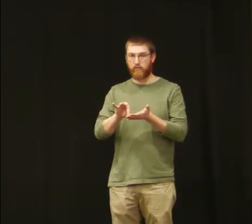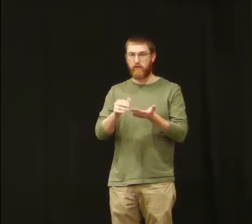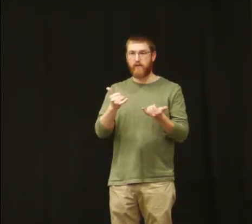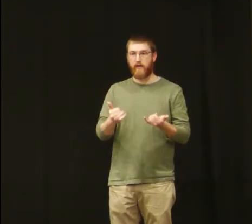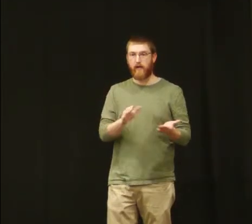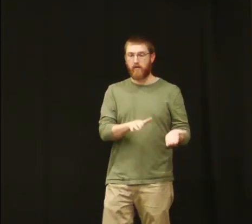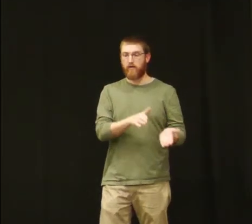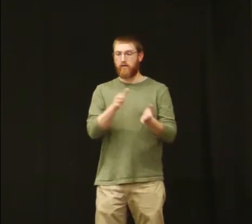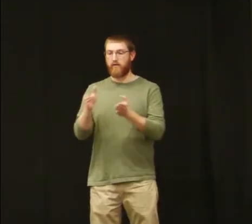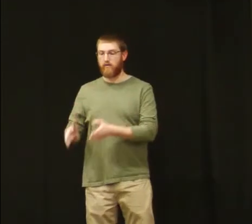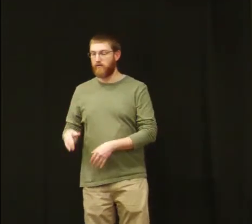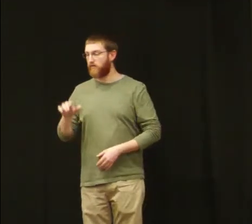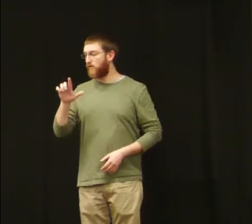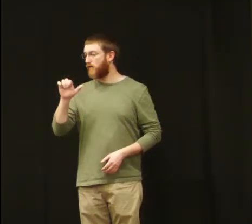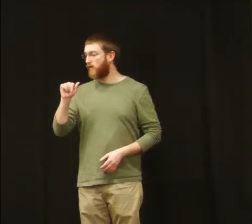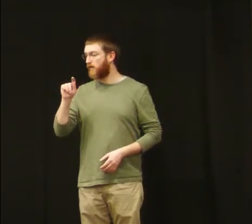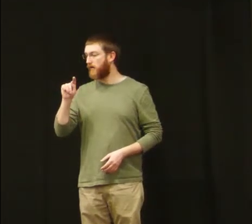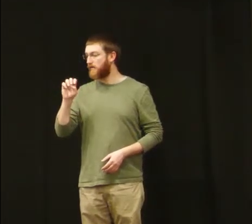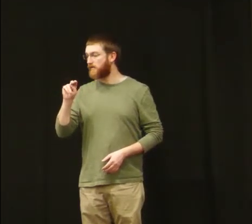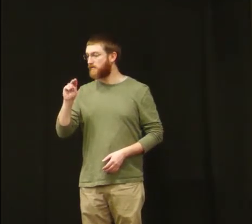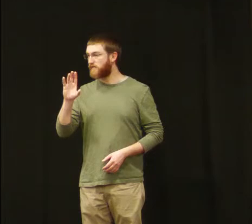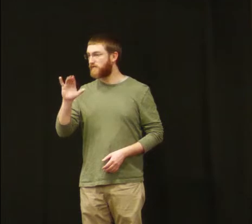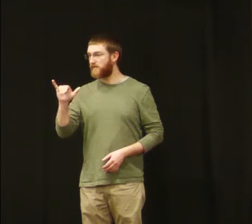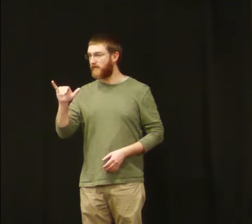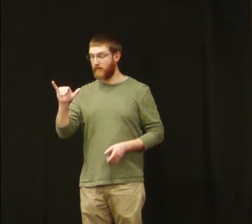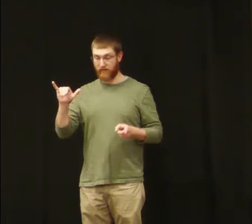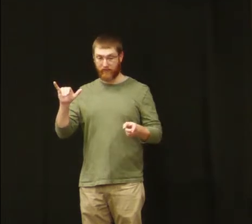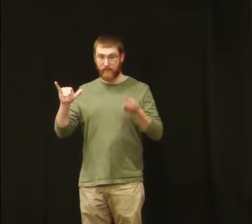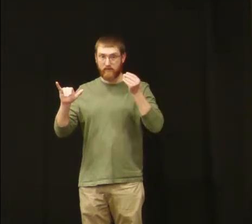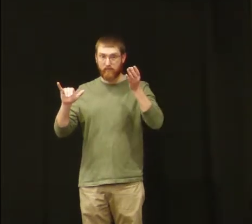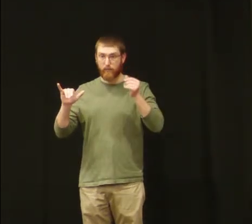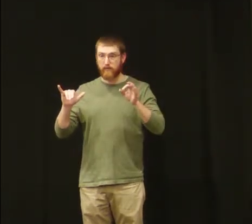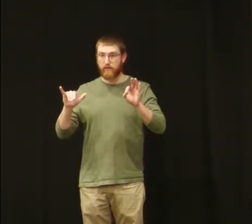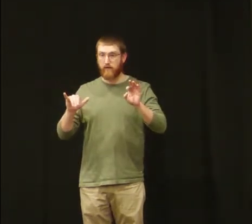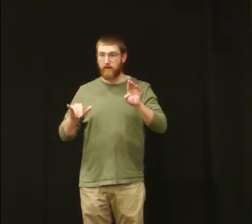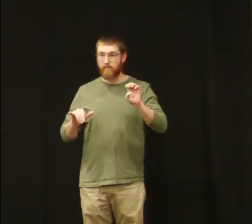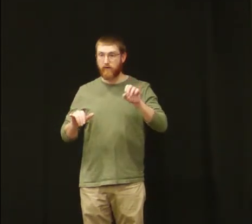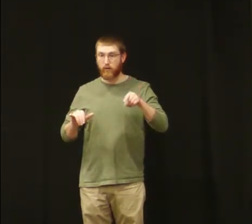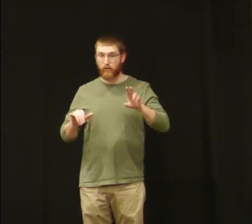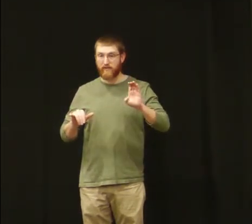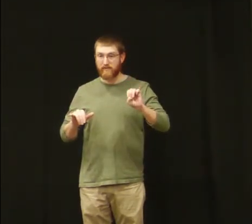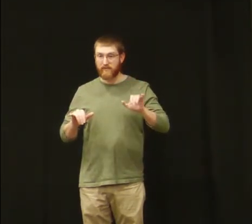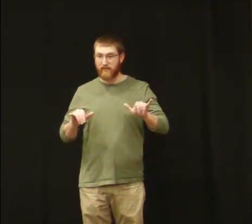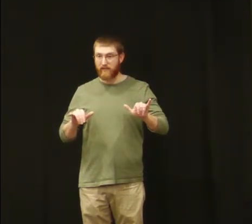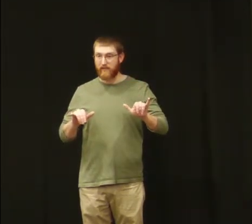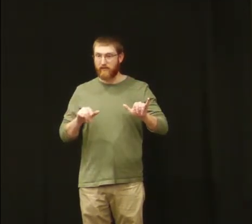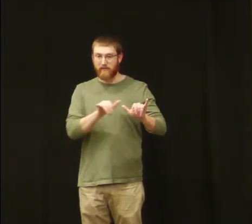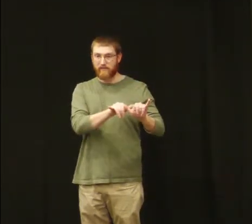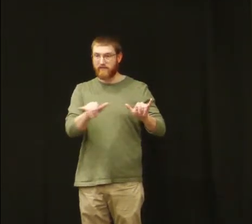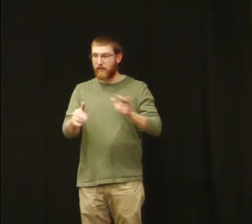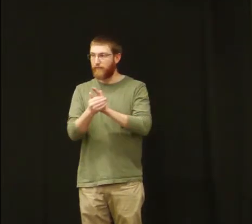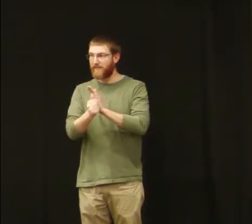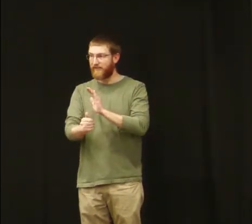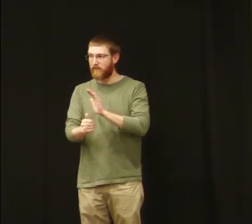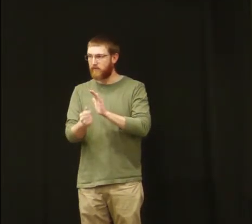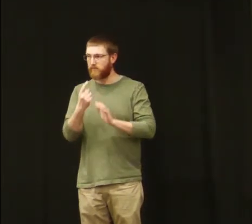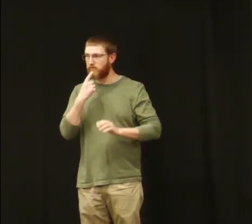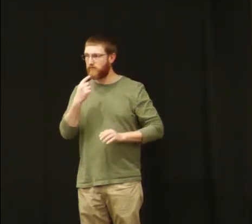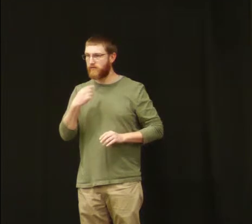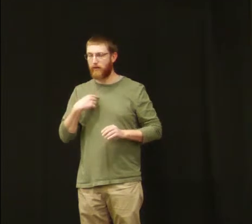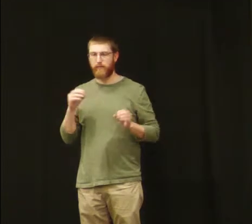latency, what you have, the information on that frequency count, even if it may be the same skill, is not going to tell you how that student is